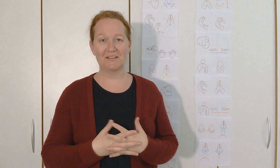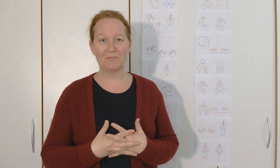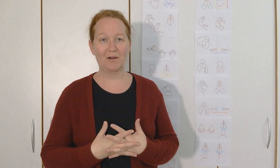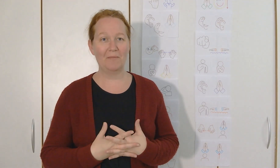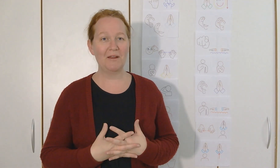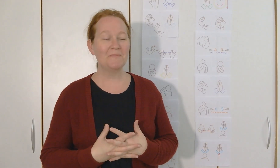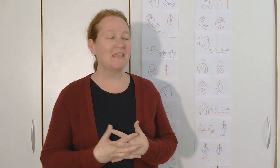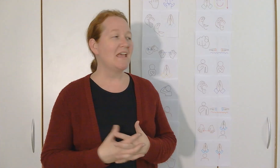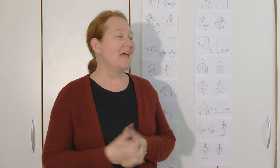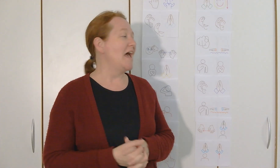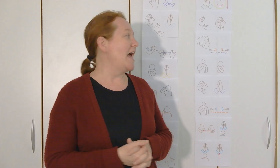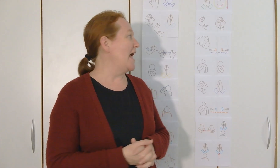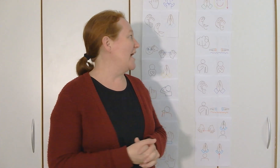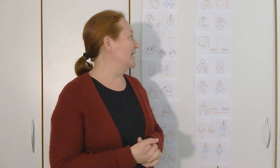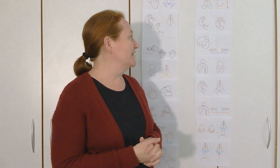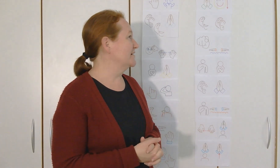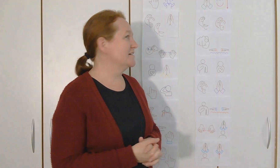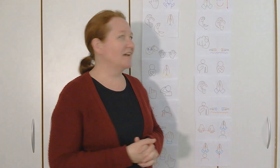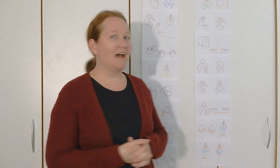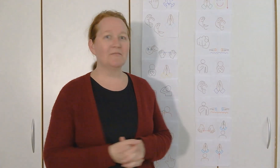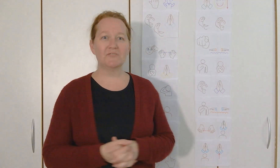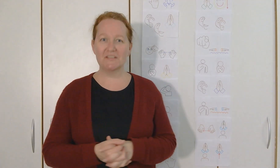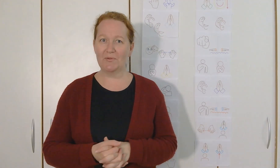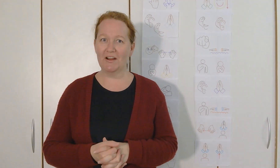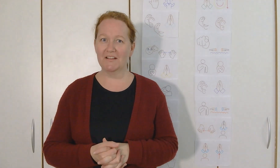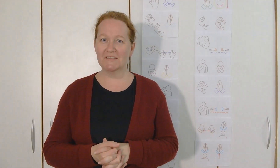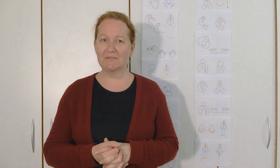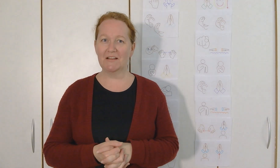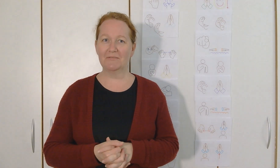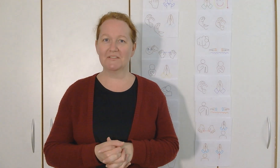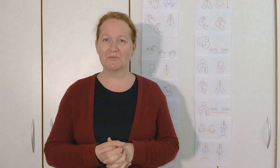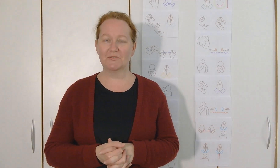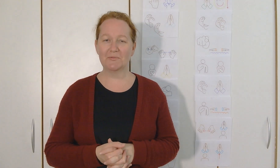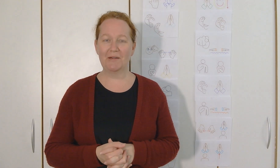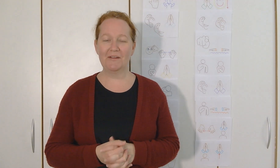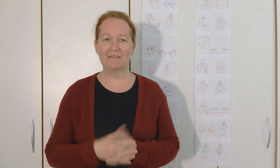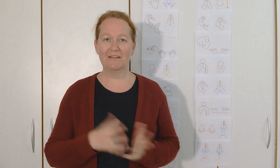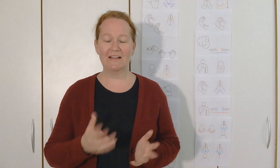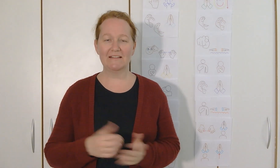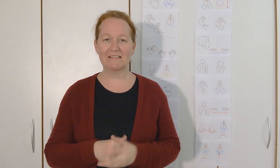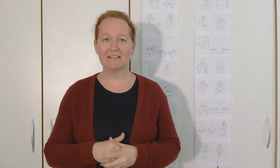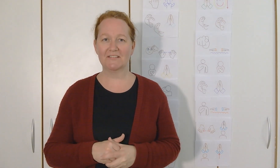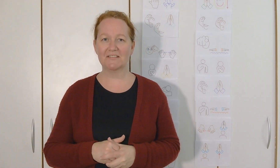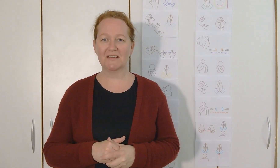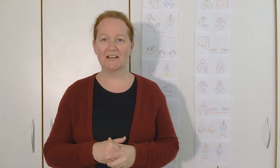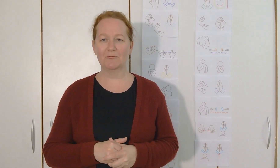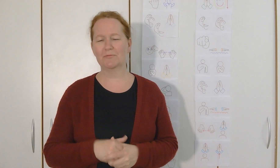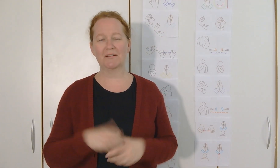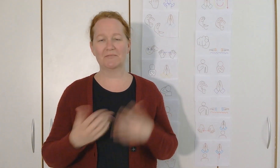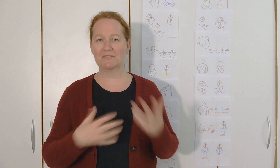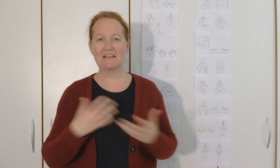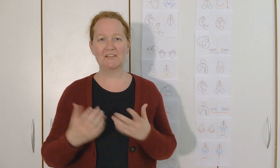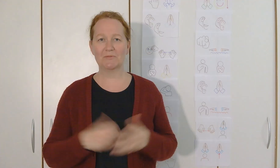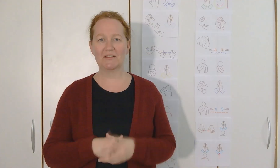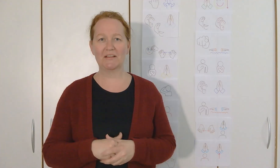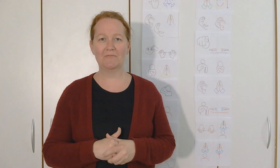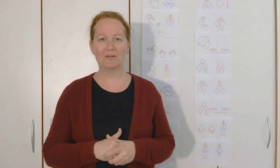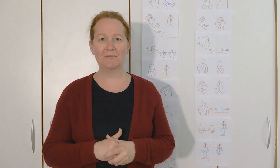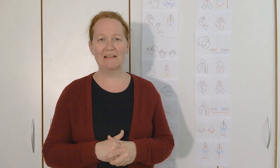in primary. And I was very surprised when I was called to primary and we had to sing it. It was linked to one of the Come Follow Me